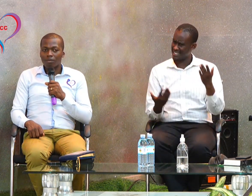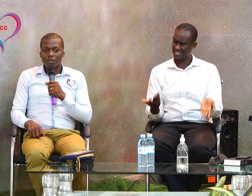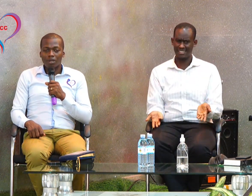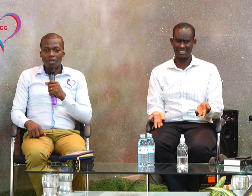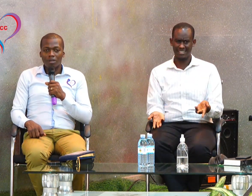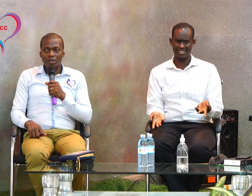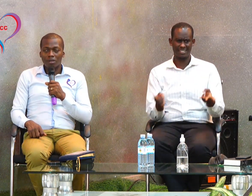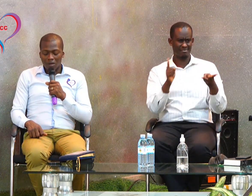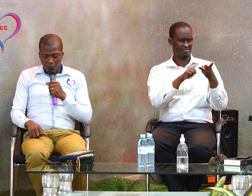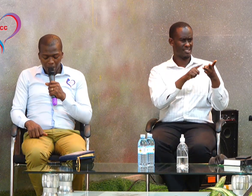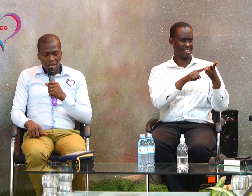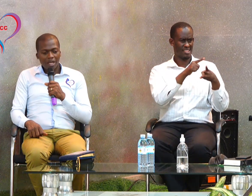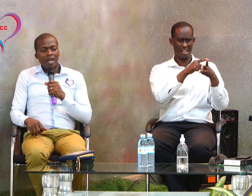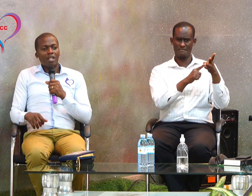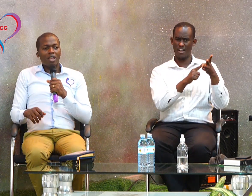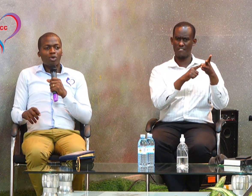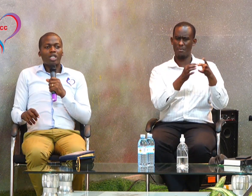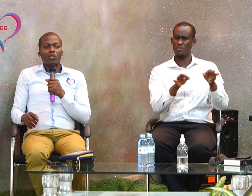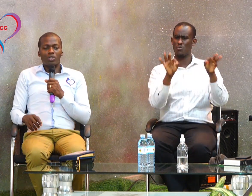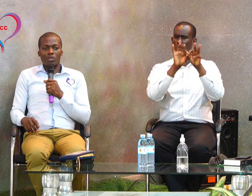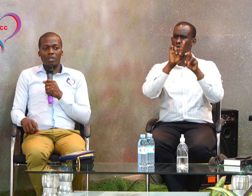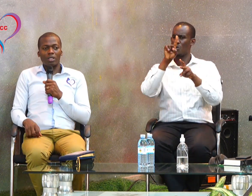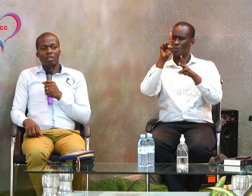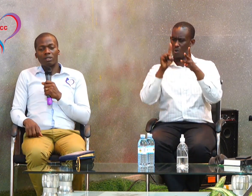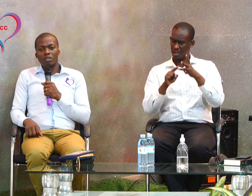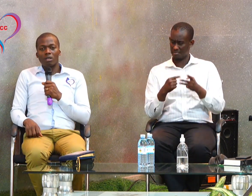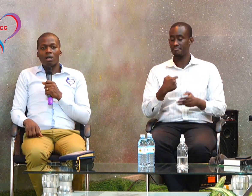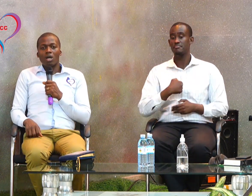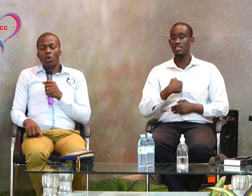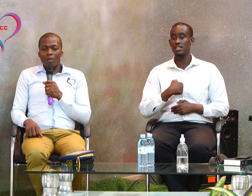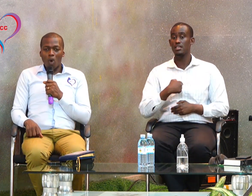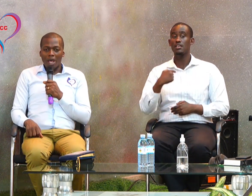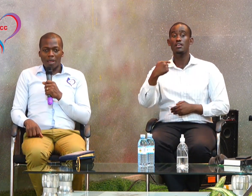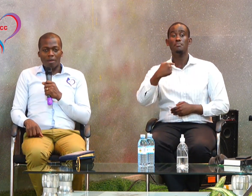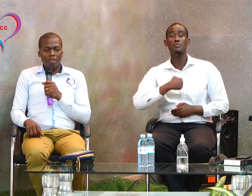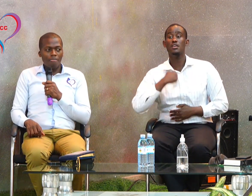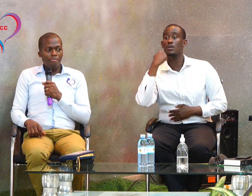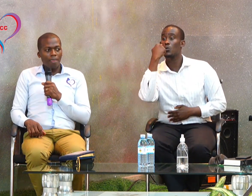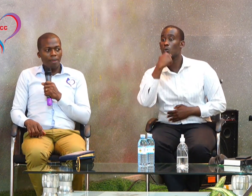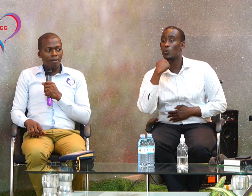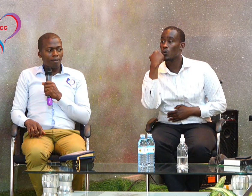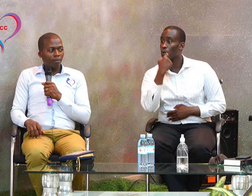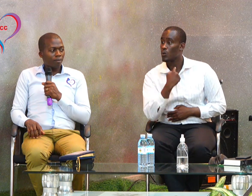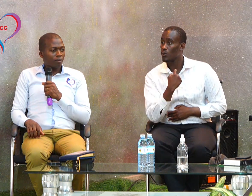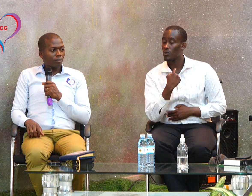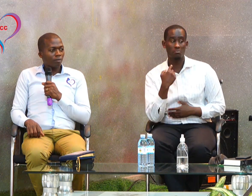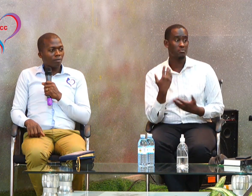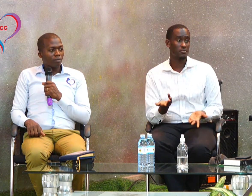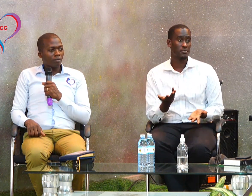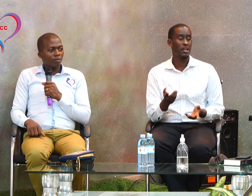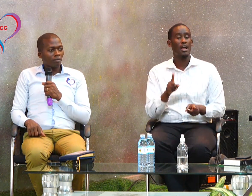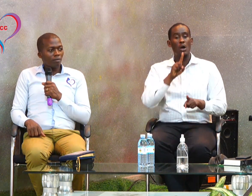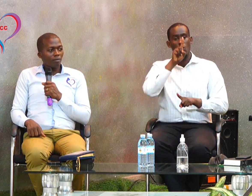ekirala ekikulu. And then another important question. Nzani. Who am I? Chibuzo